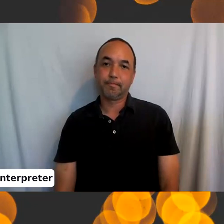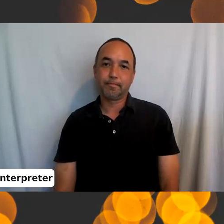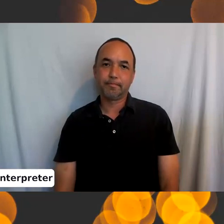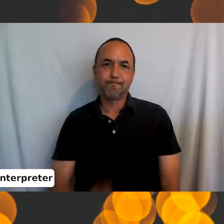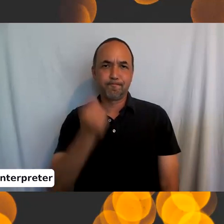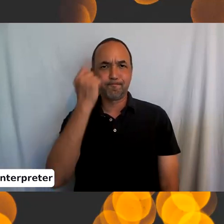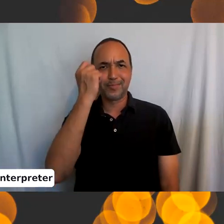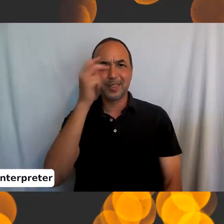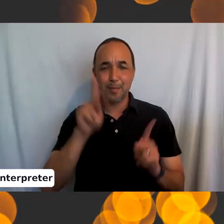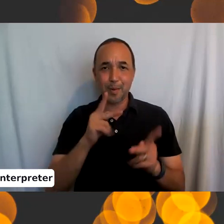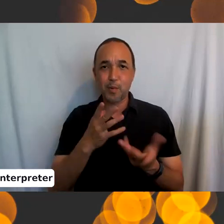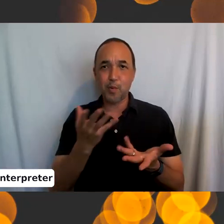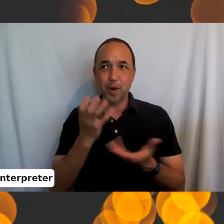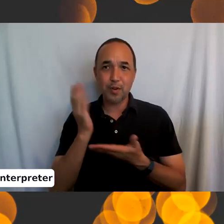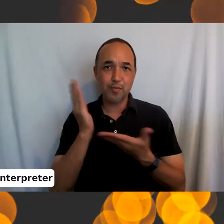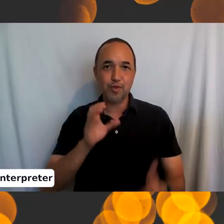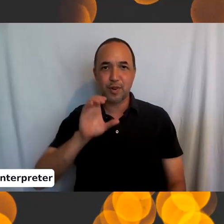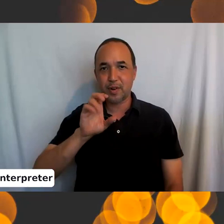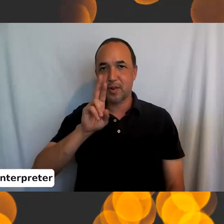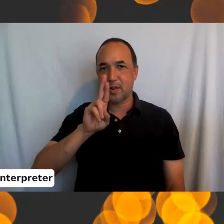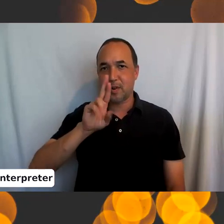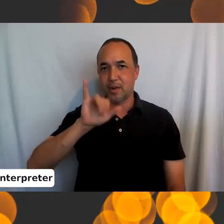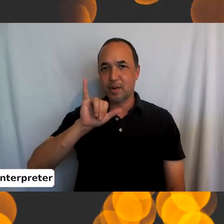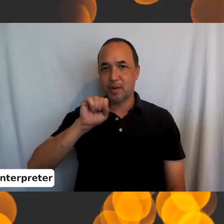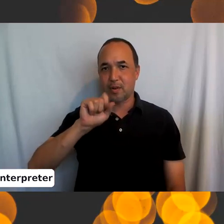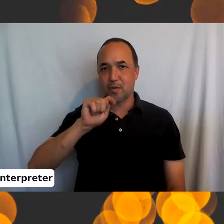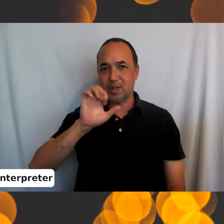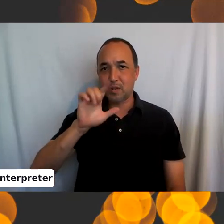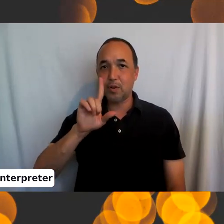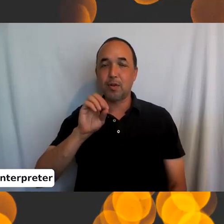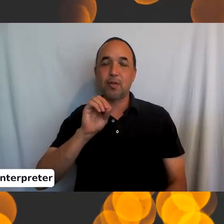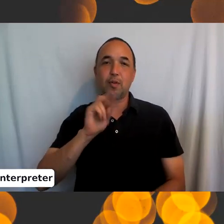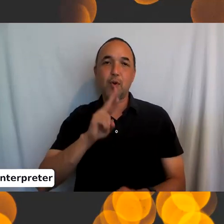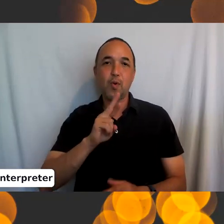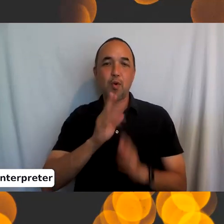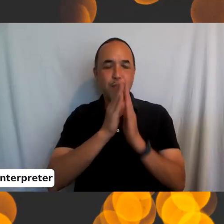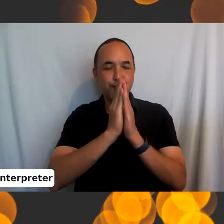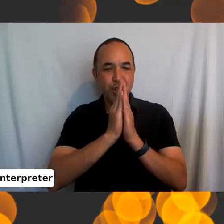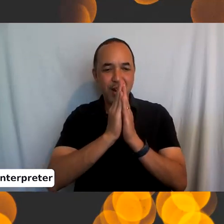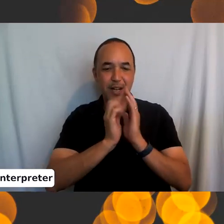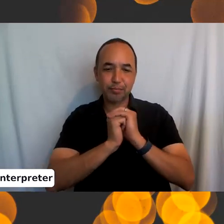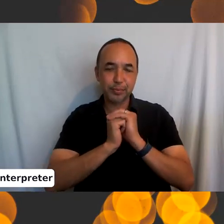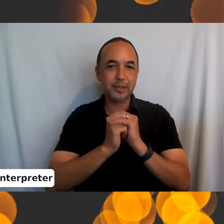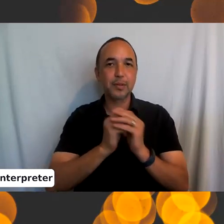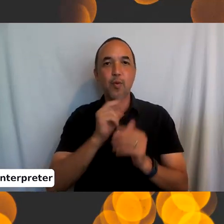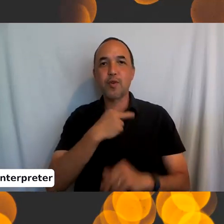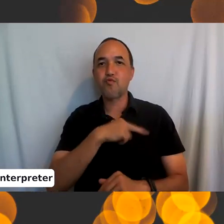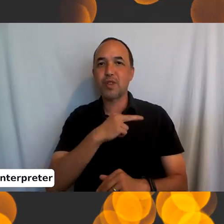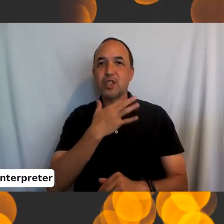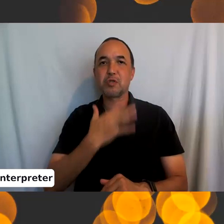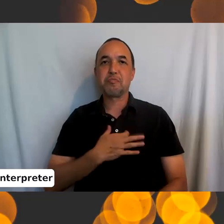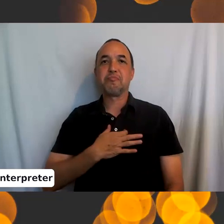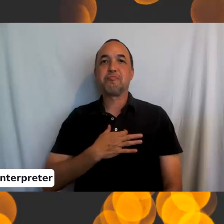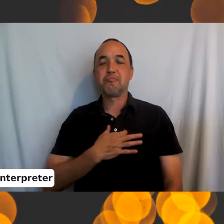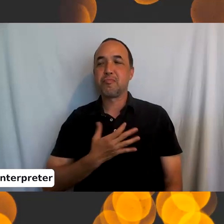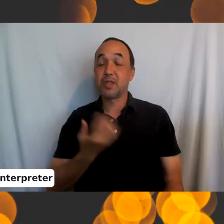with them, or they want to say a prayer, or they have like a religious medal or any of those things. And if that makes